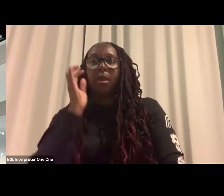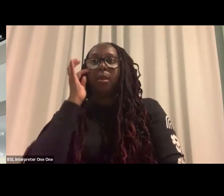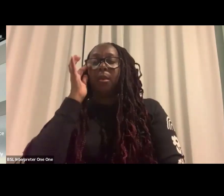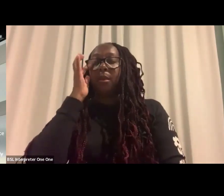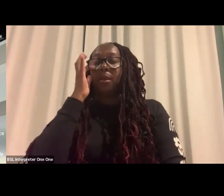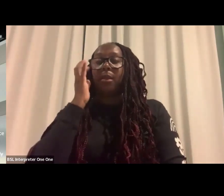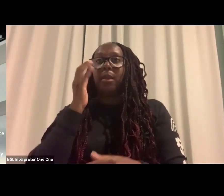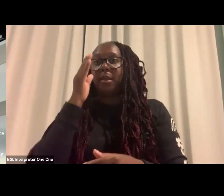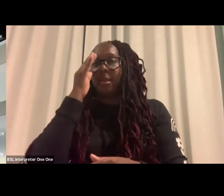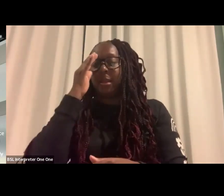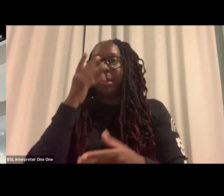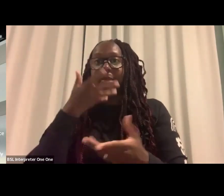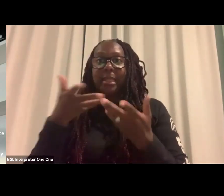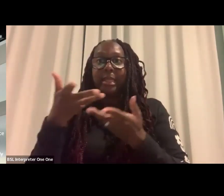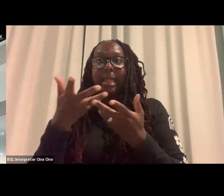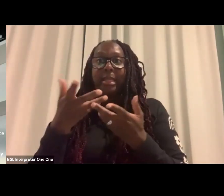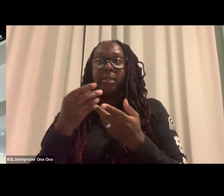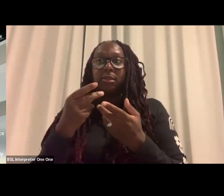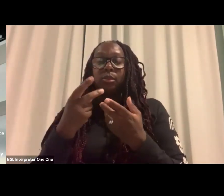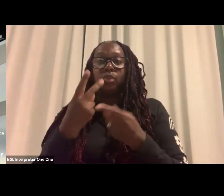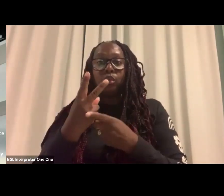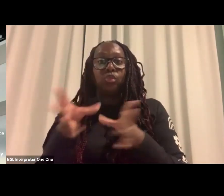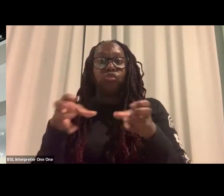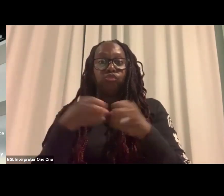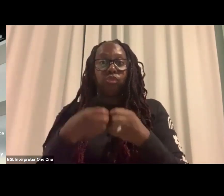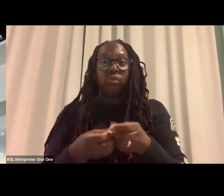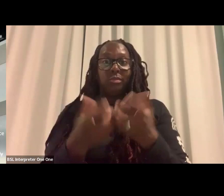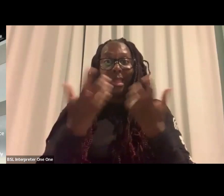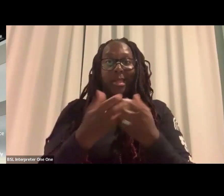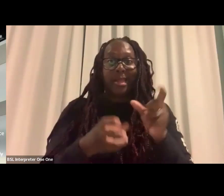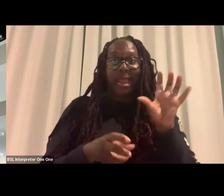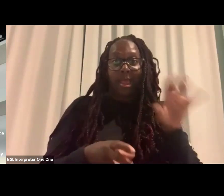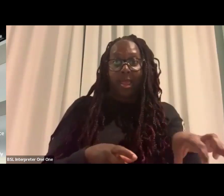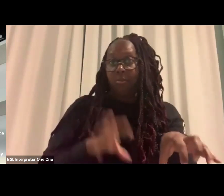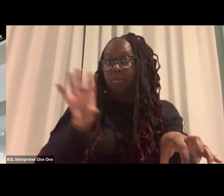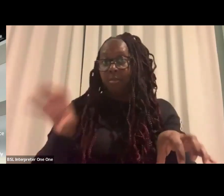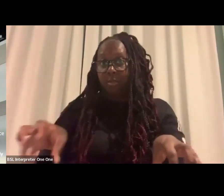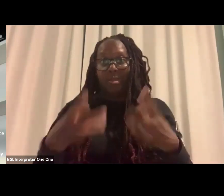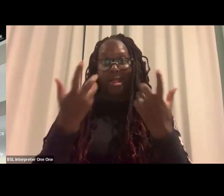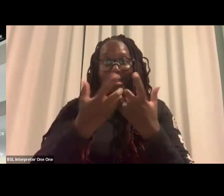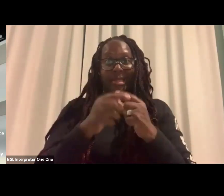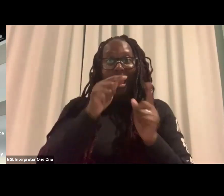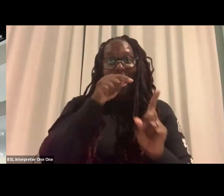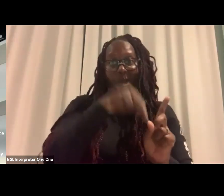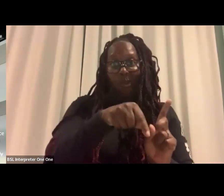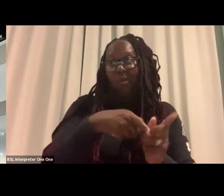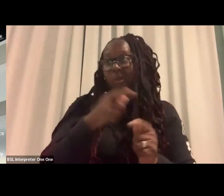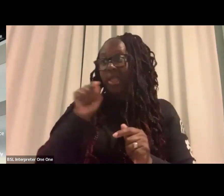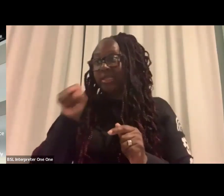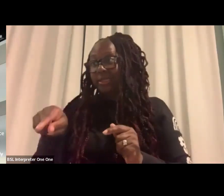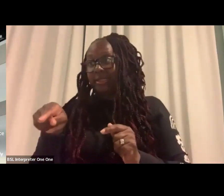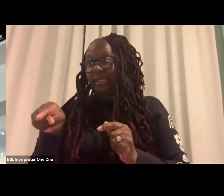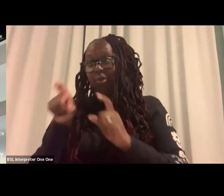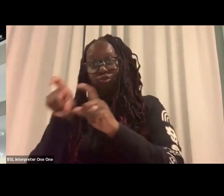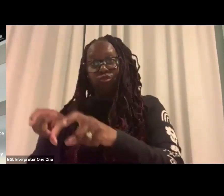of policymakers into 2. One group looks at the policy from the now, another group looks at the policy from as if they were residents or citizens